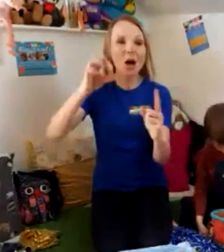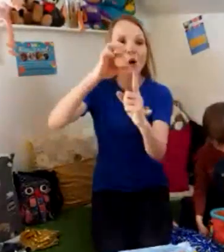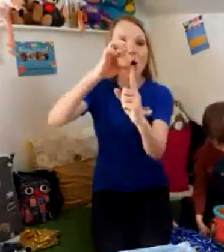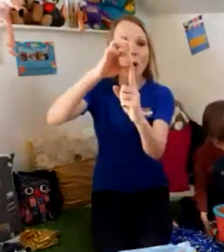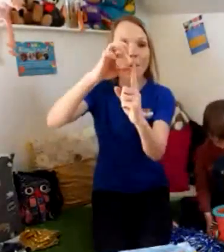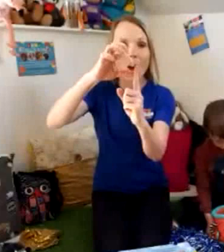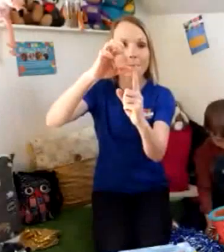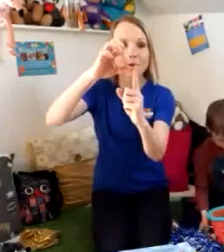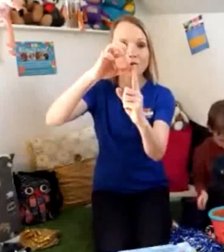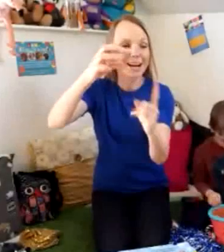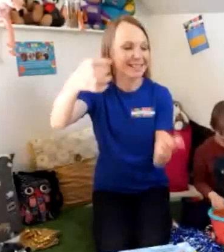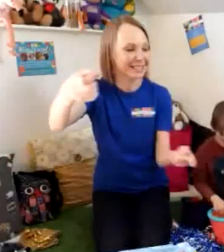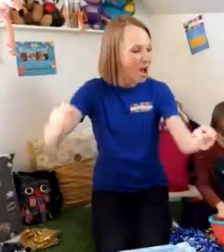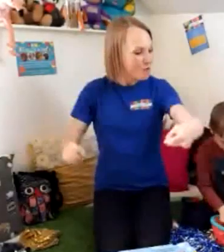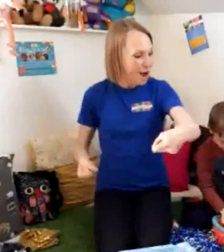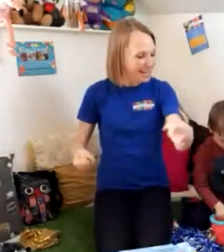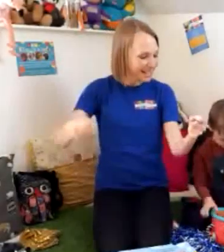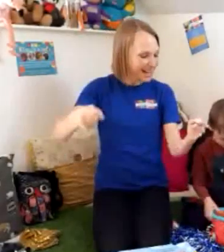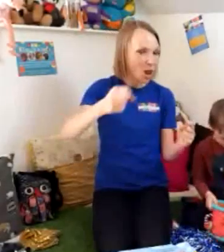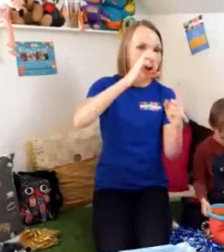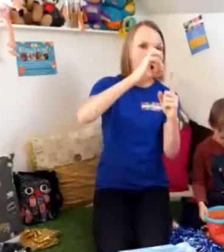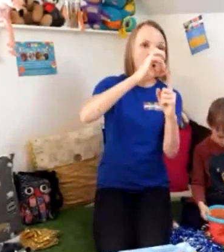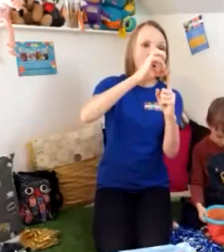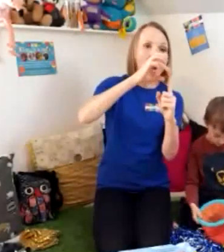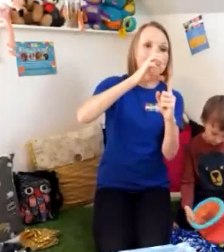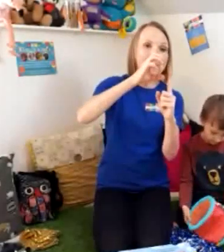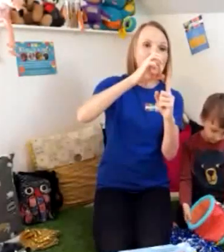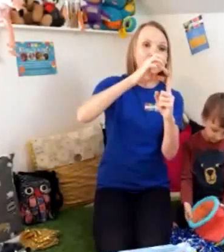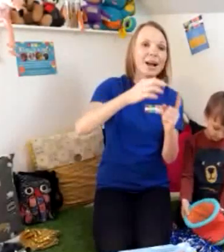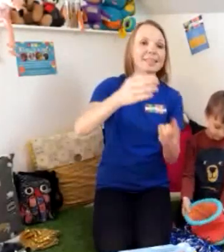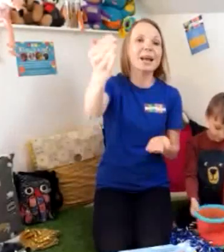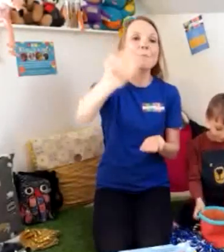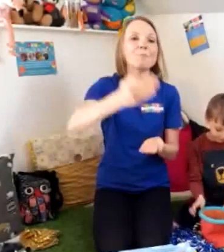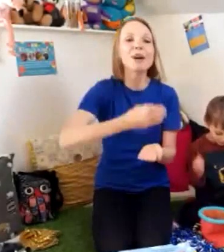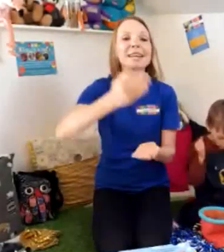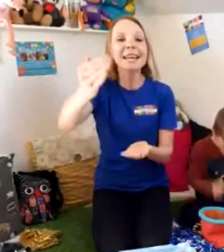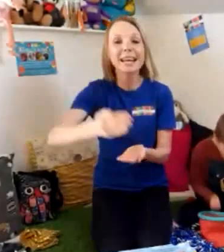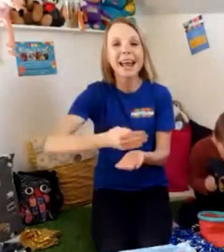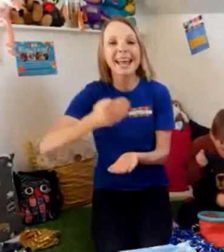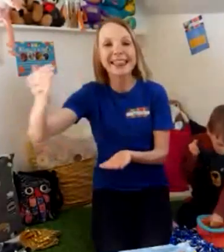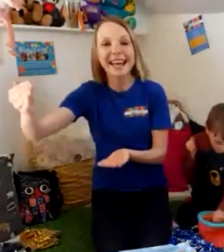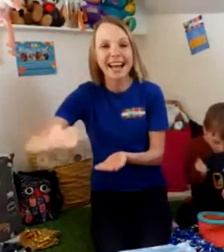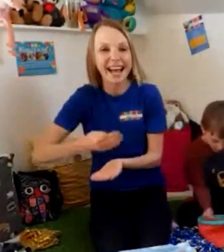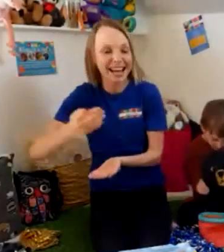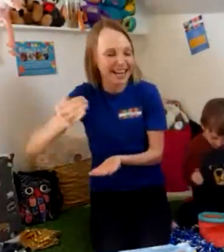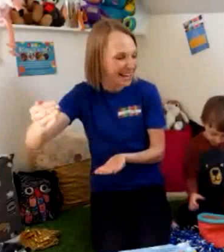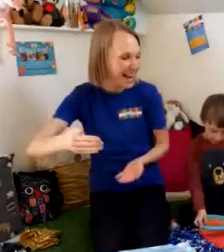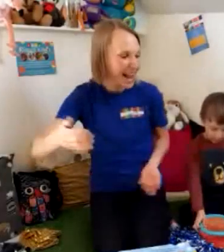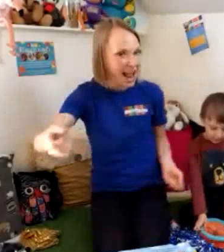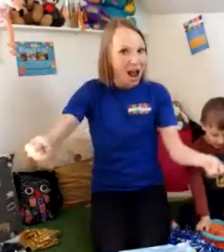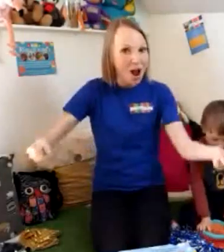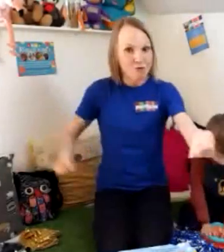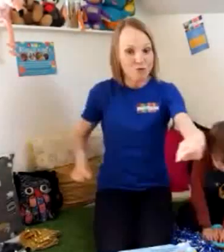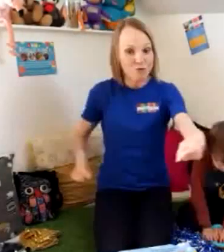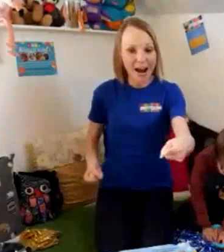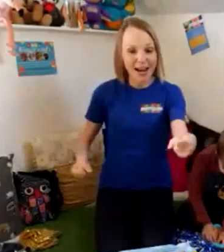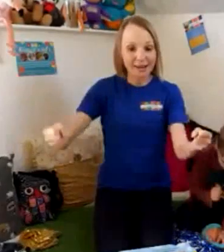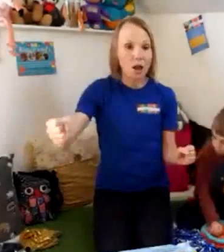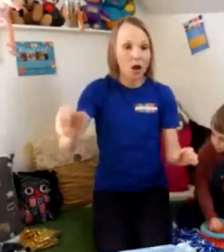on a purple tractor, riding along on a purple tractor, bringing in the hay. Riding along on